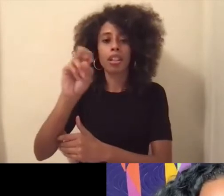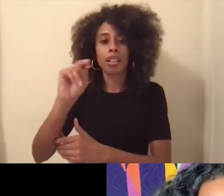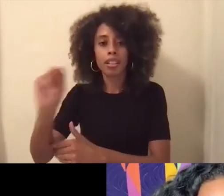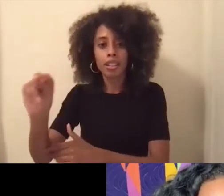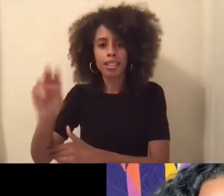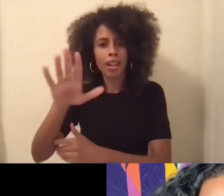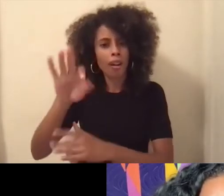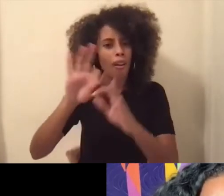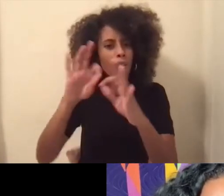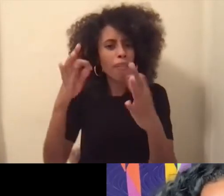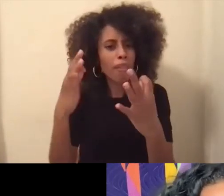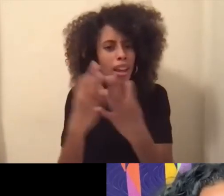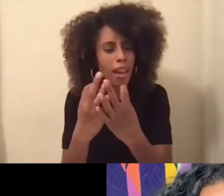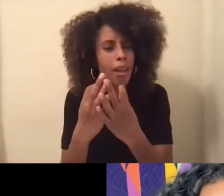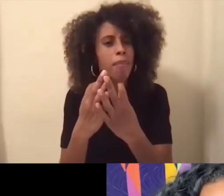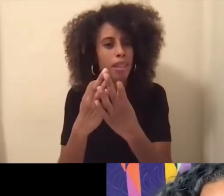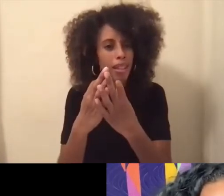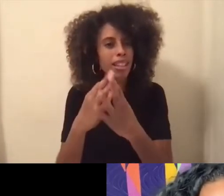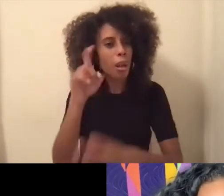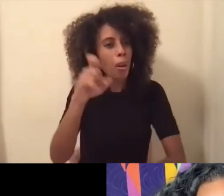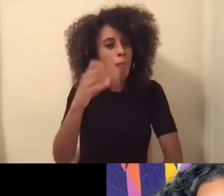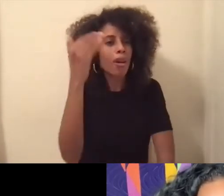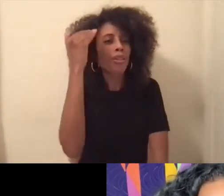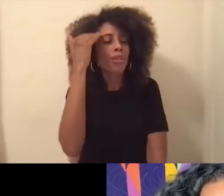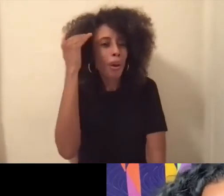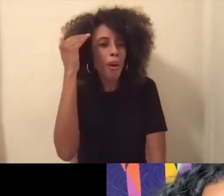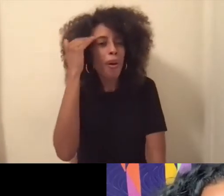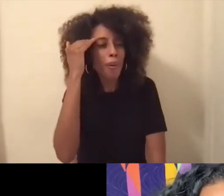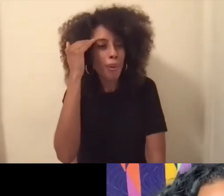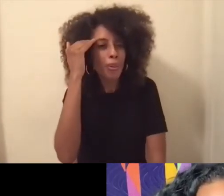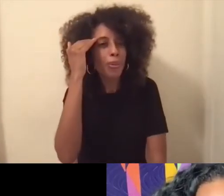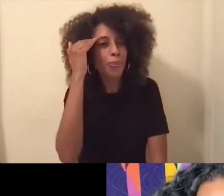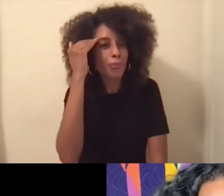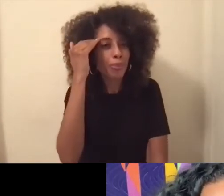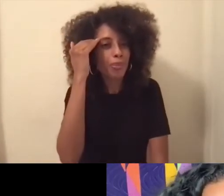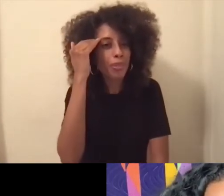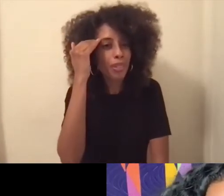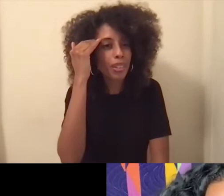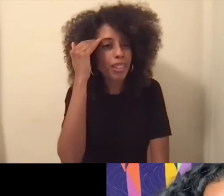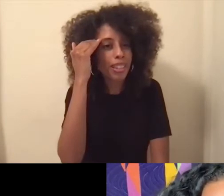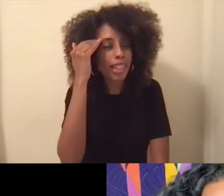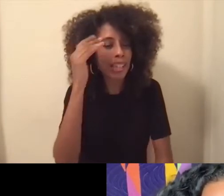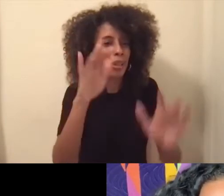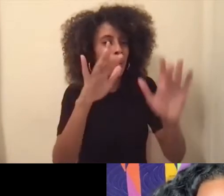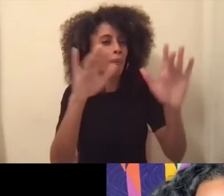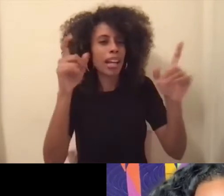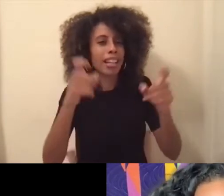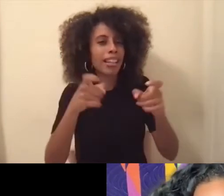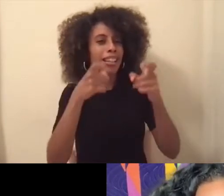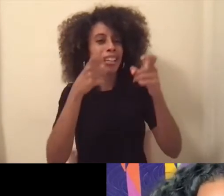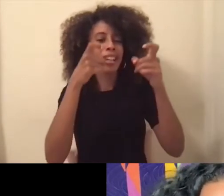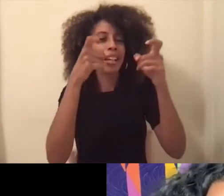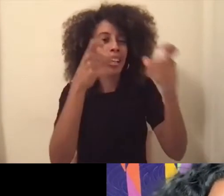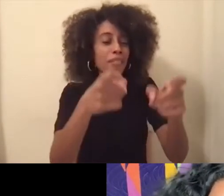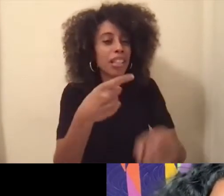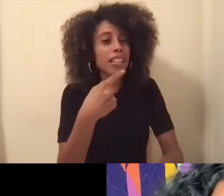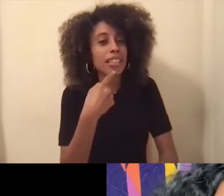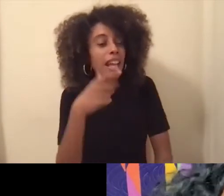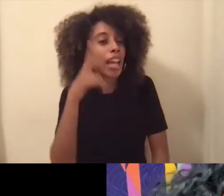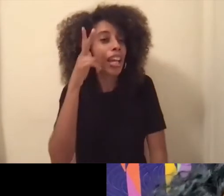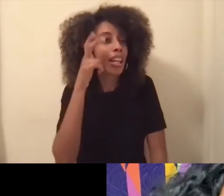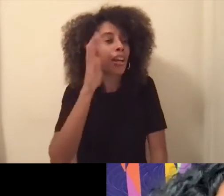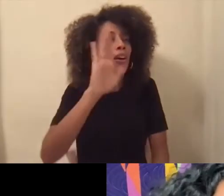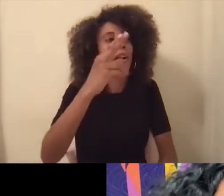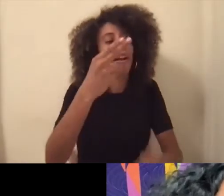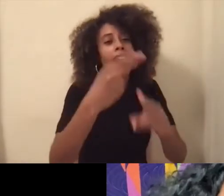who must know that it is a radiant gift to even be able to say and to hear her